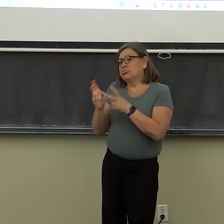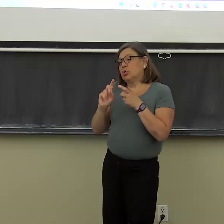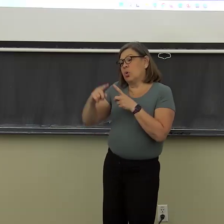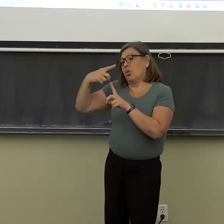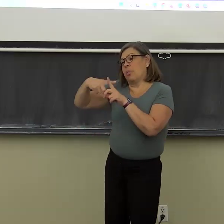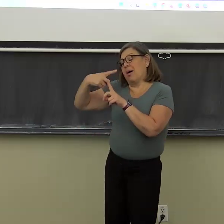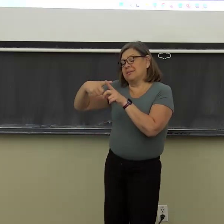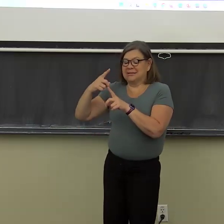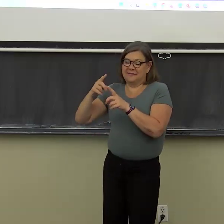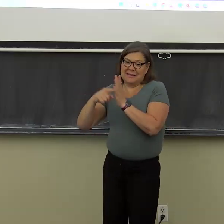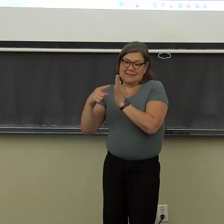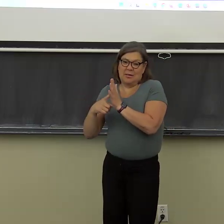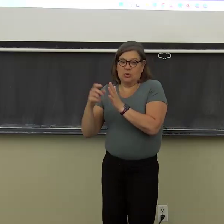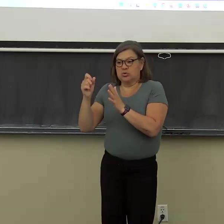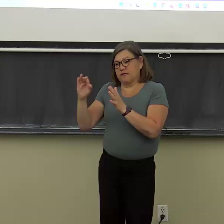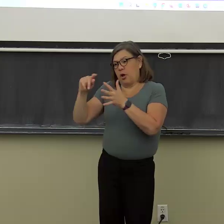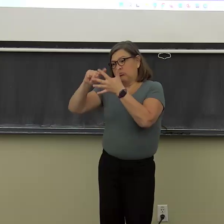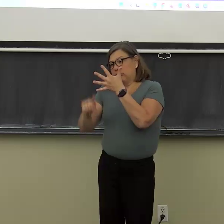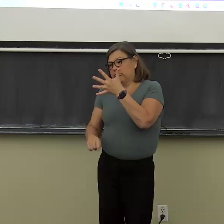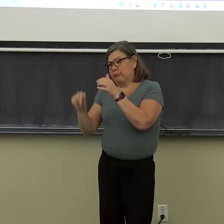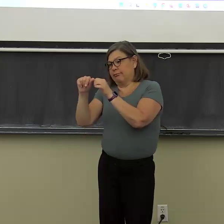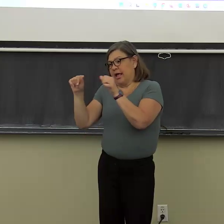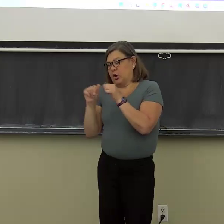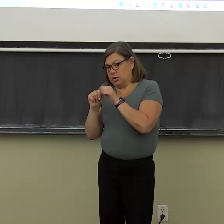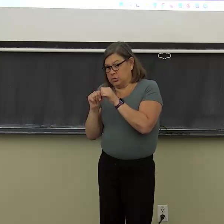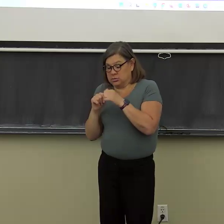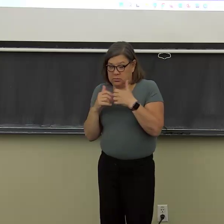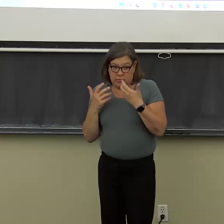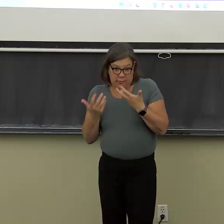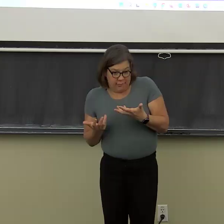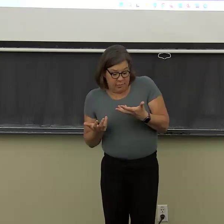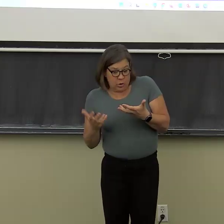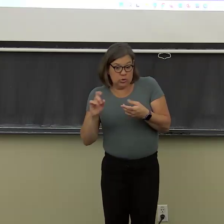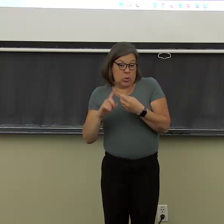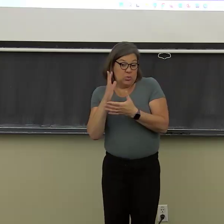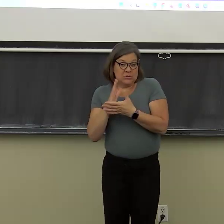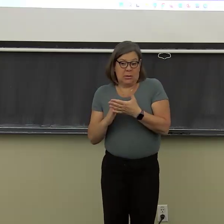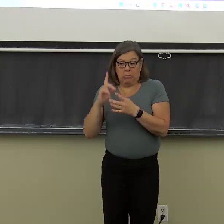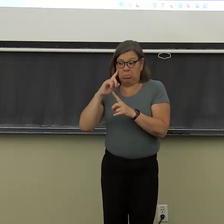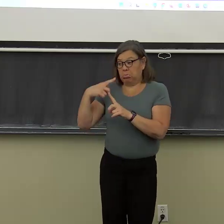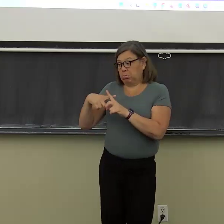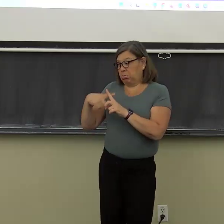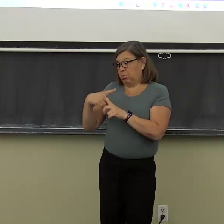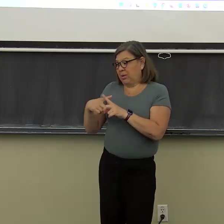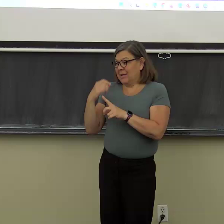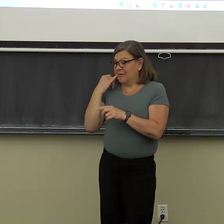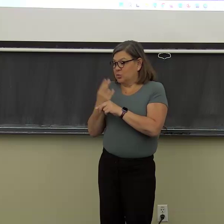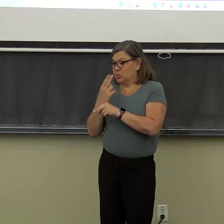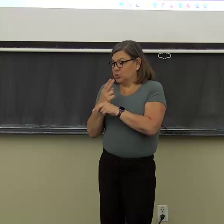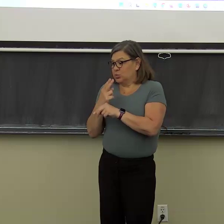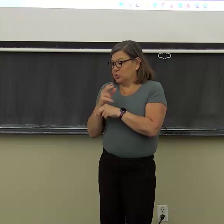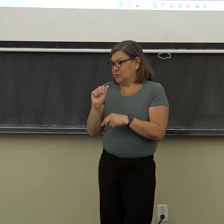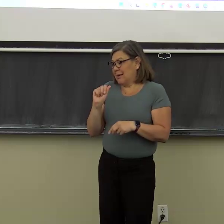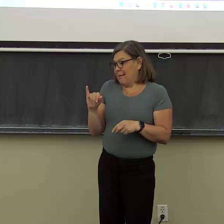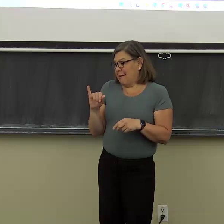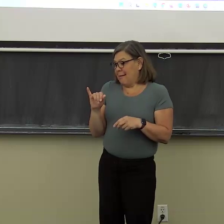your data from these areas. So is there some usefulness in, if you're going to use AI